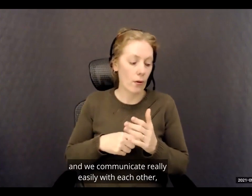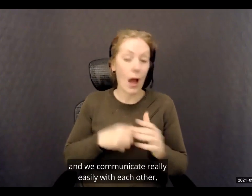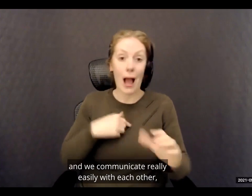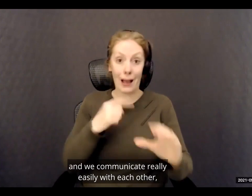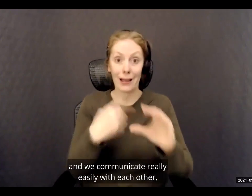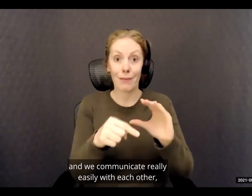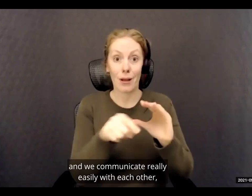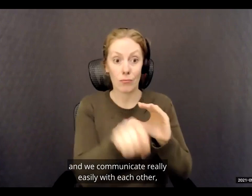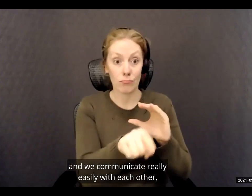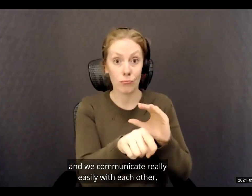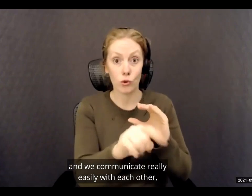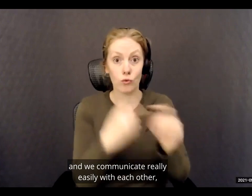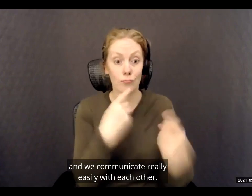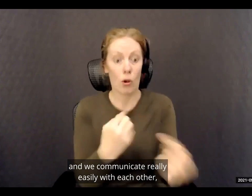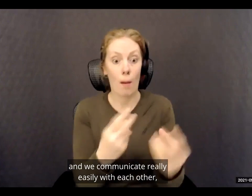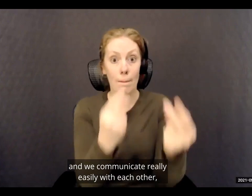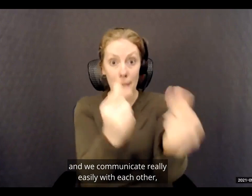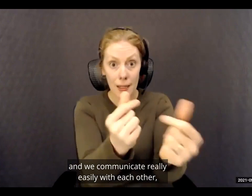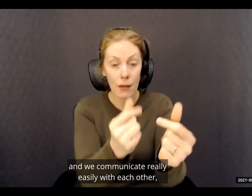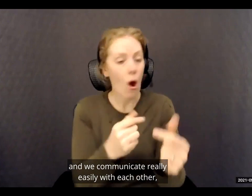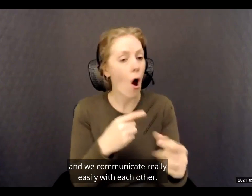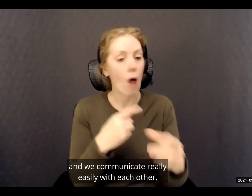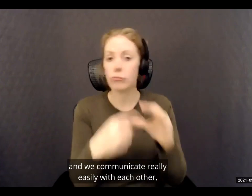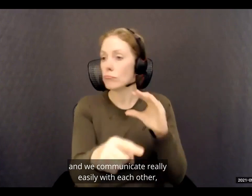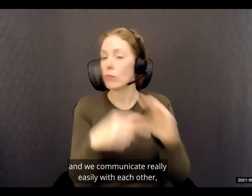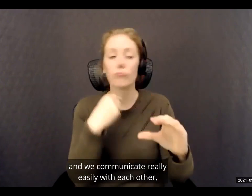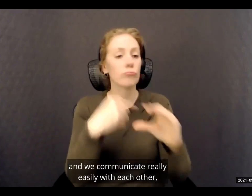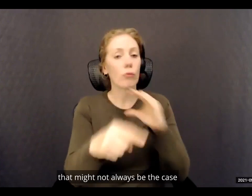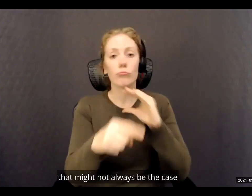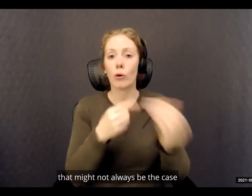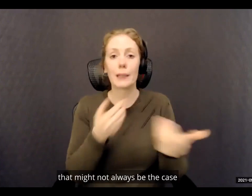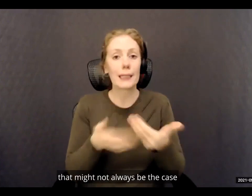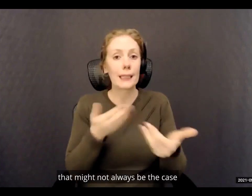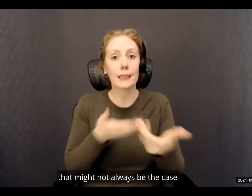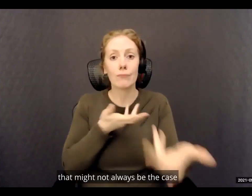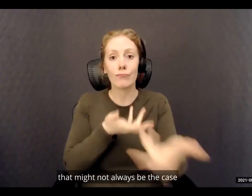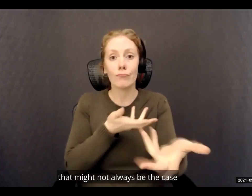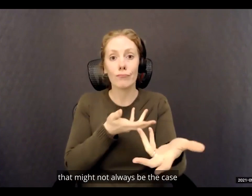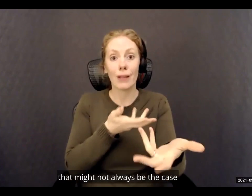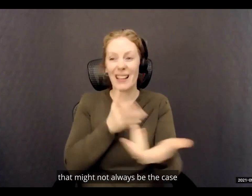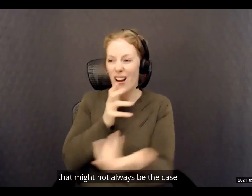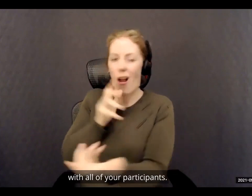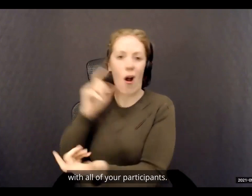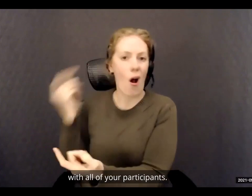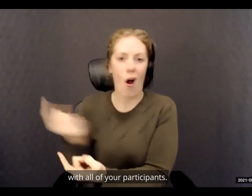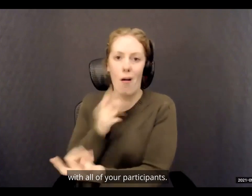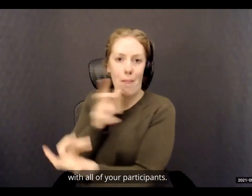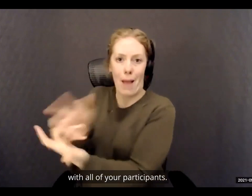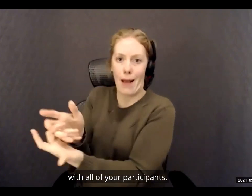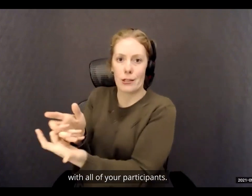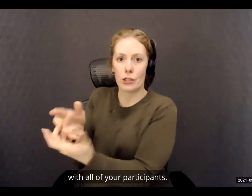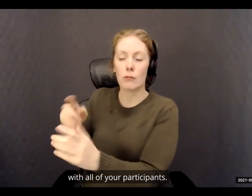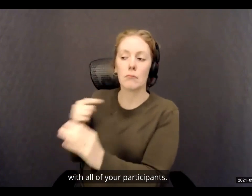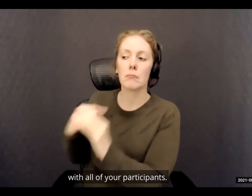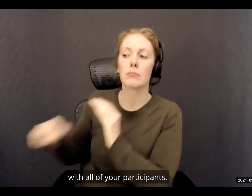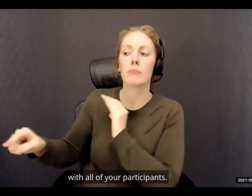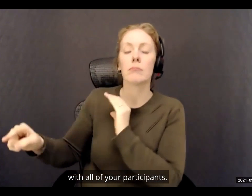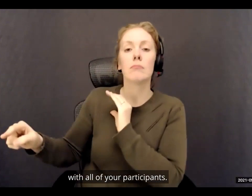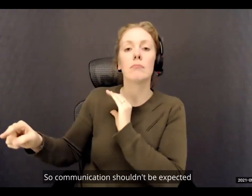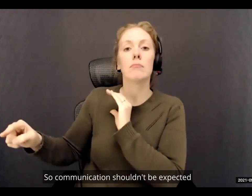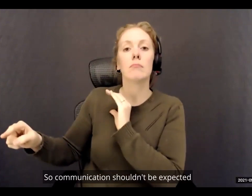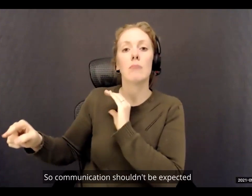and we communicate really easily with each other, that might not always be the case with all of your